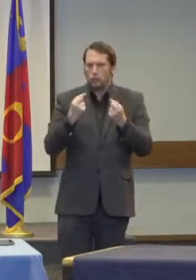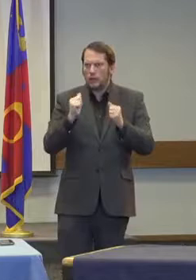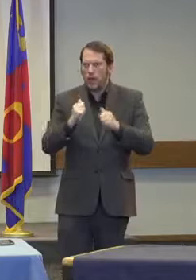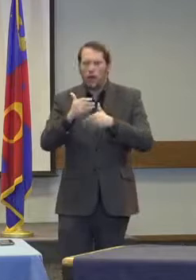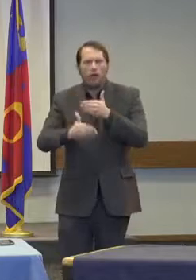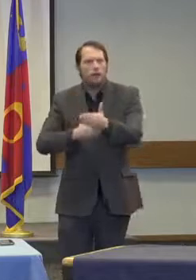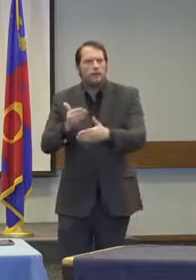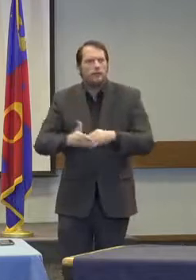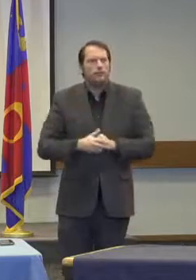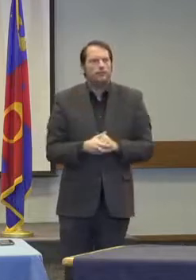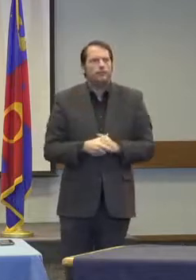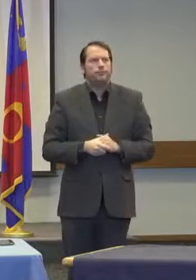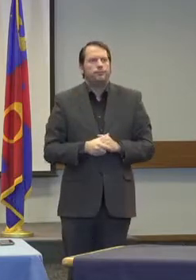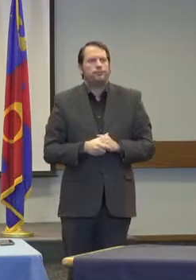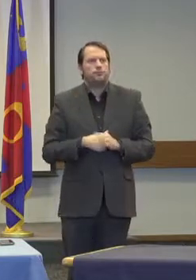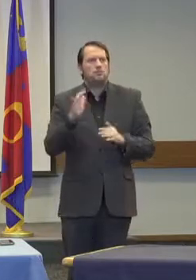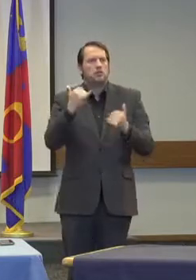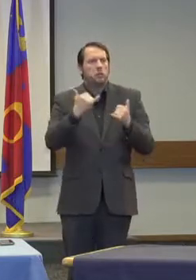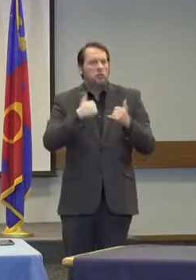your questions,